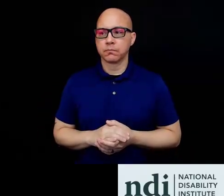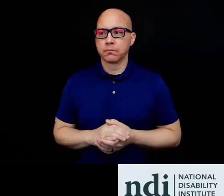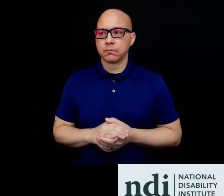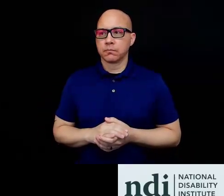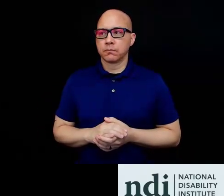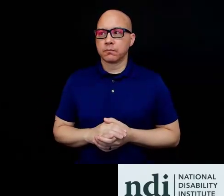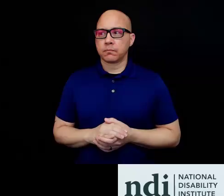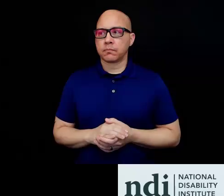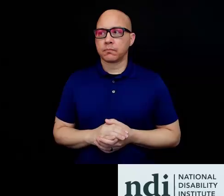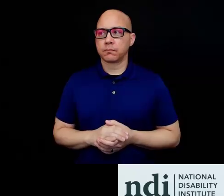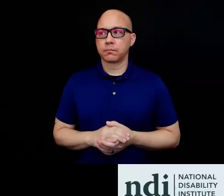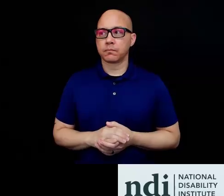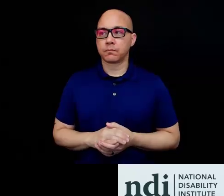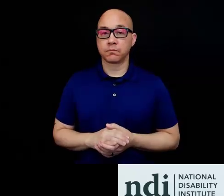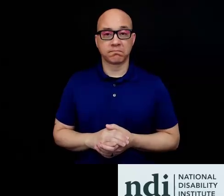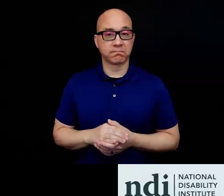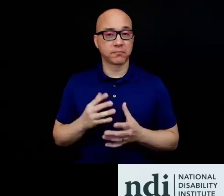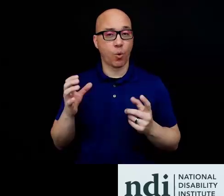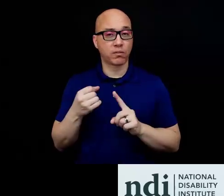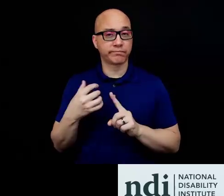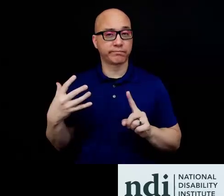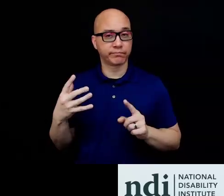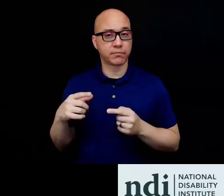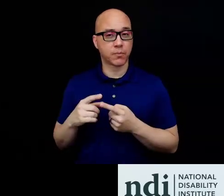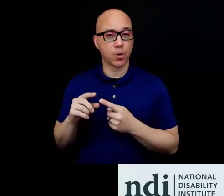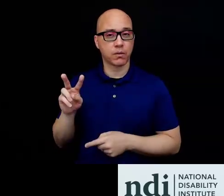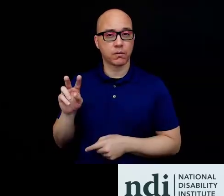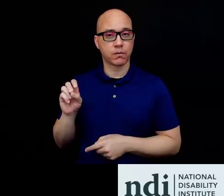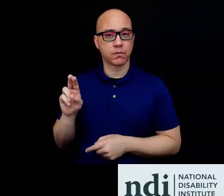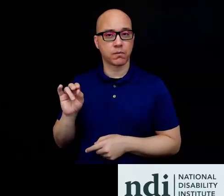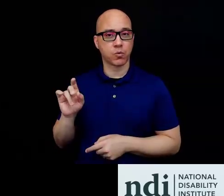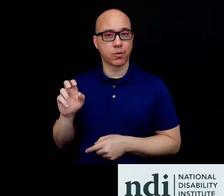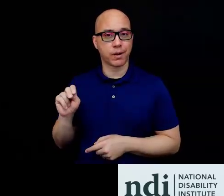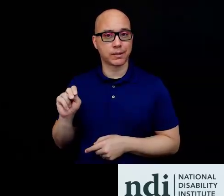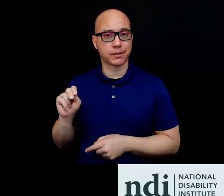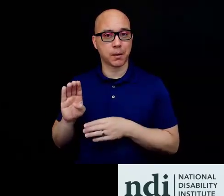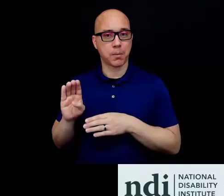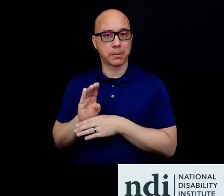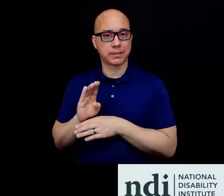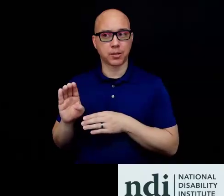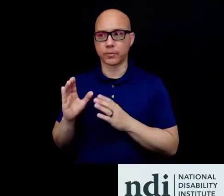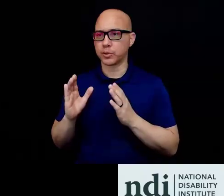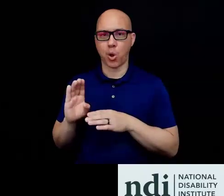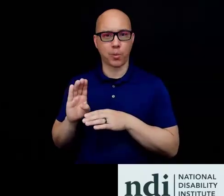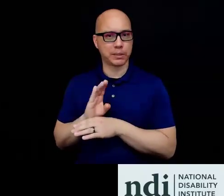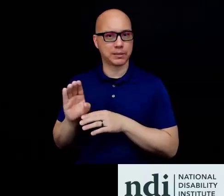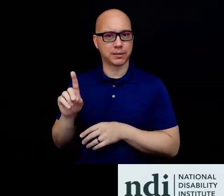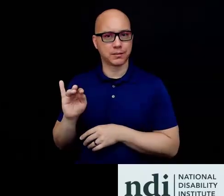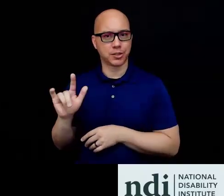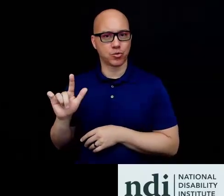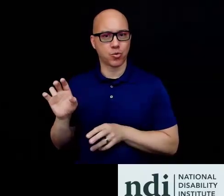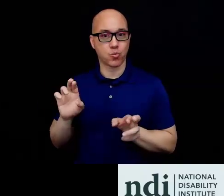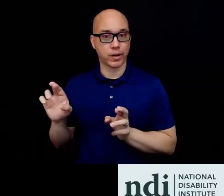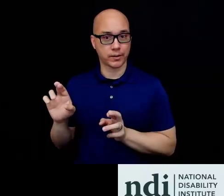And just a little bit about the Verizon Small Business Digital Ready. It has a learning platform. You have opportunities